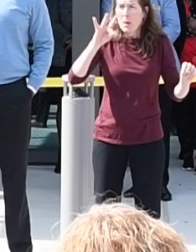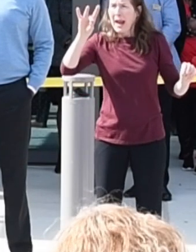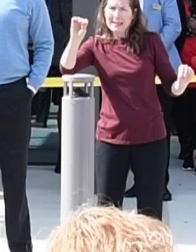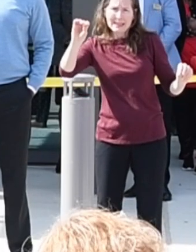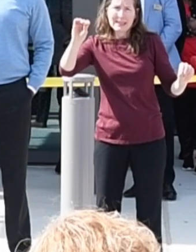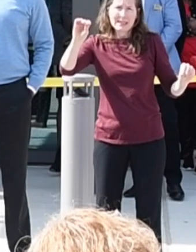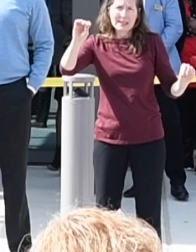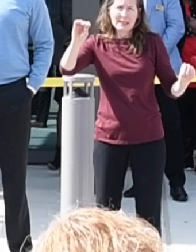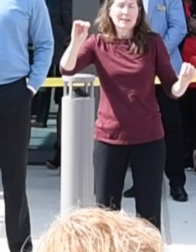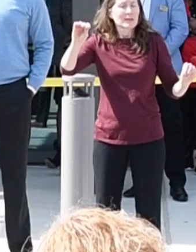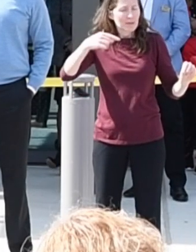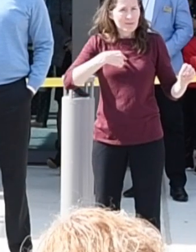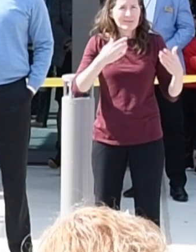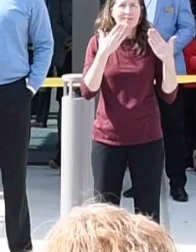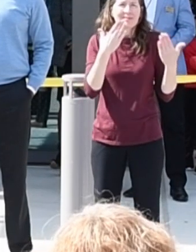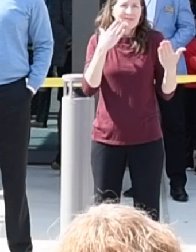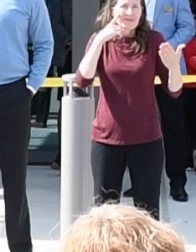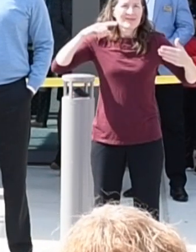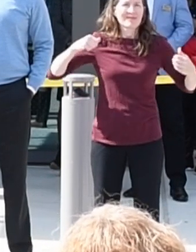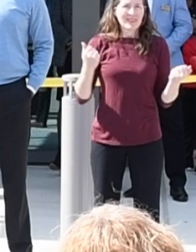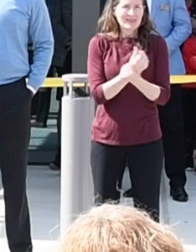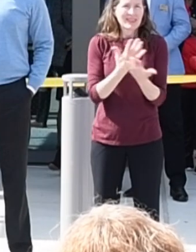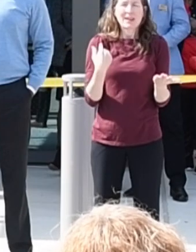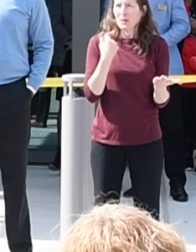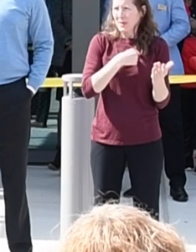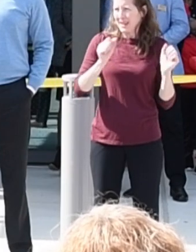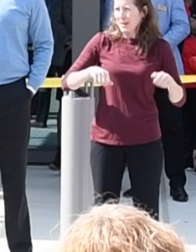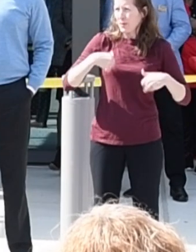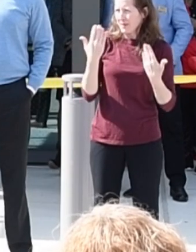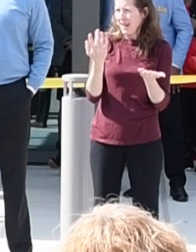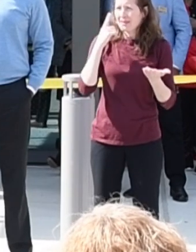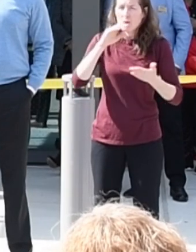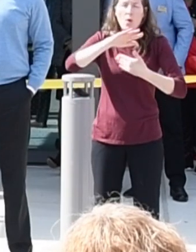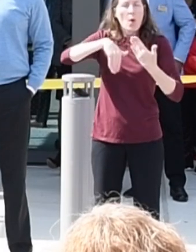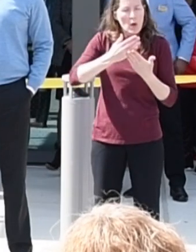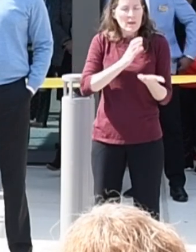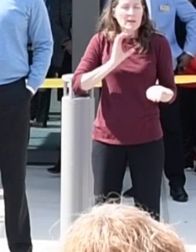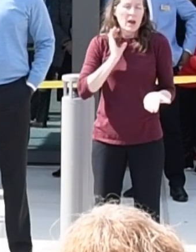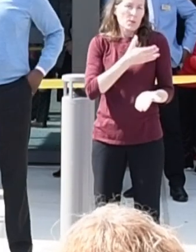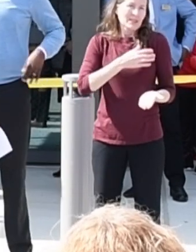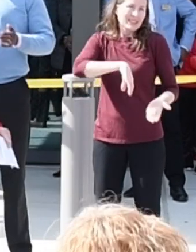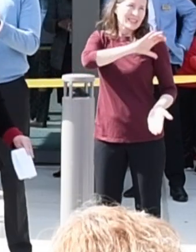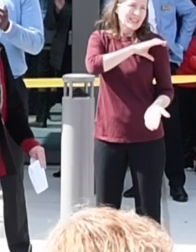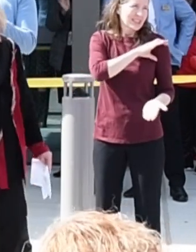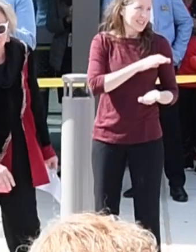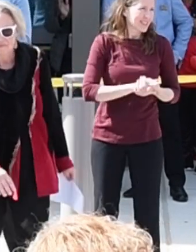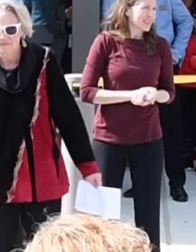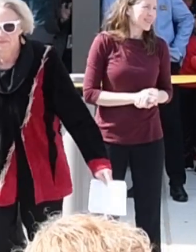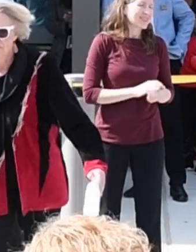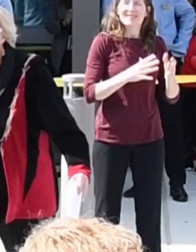am grateful for everything that we can provide for all of our citizens.